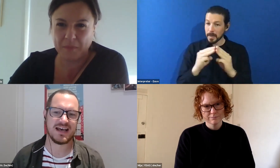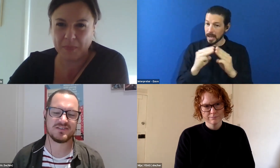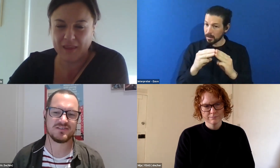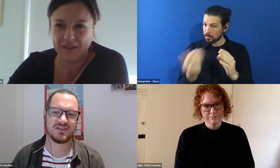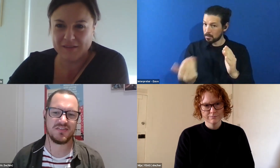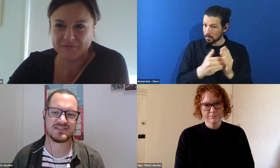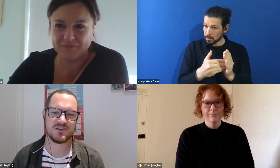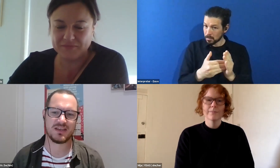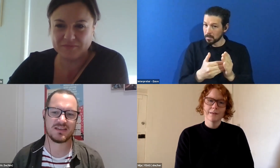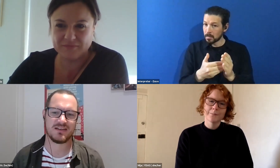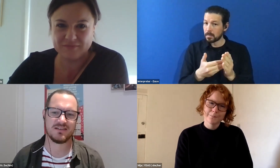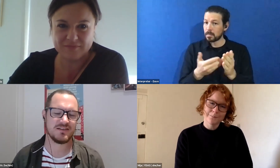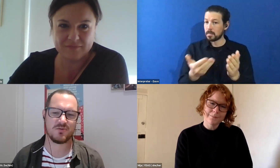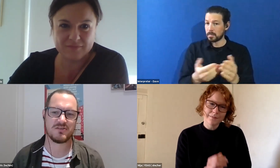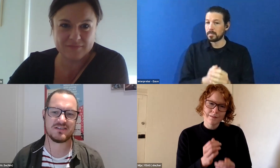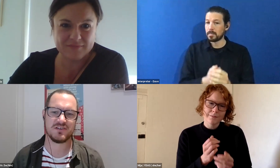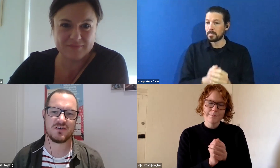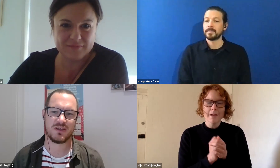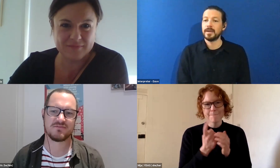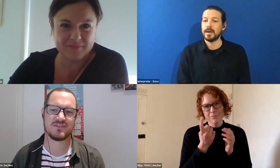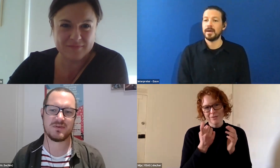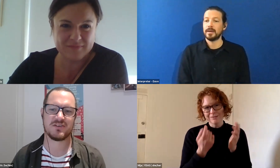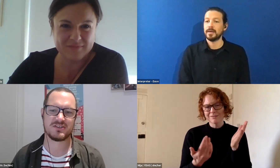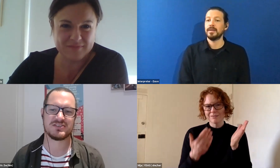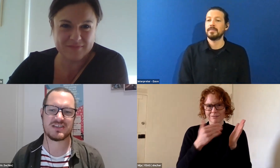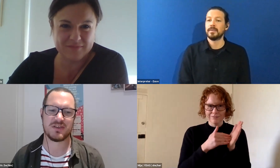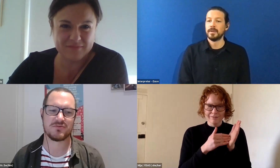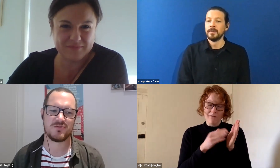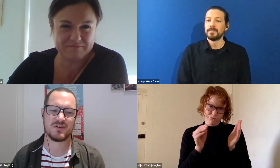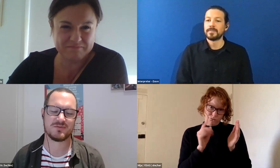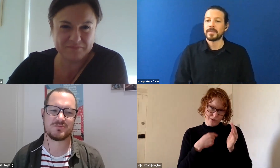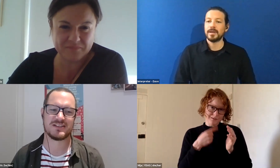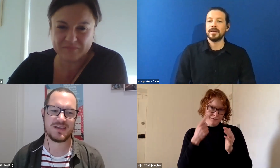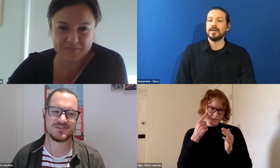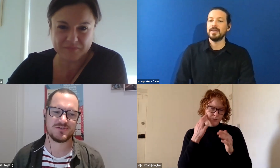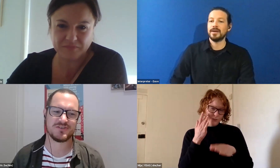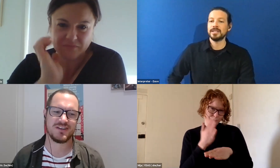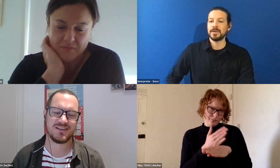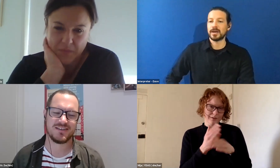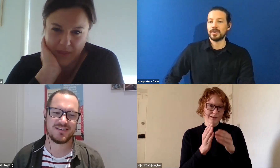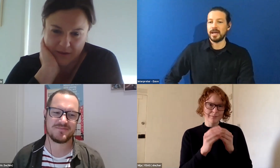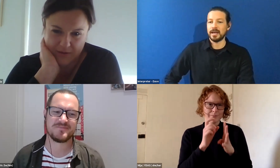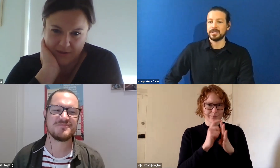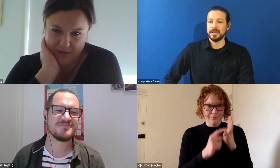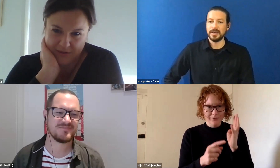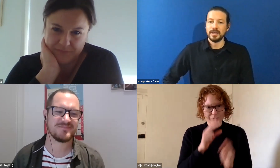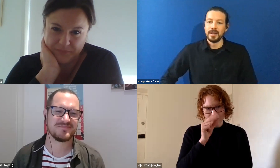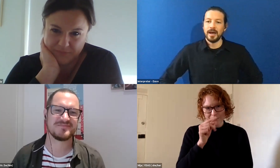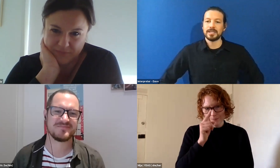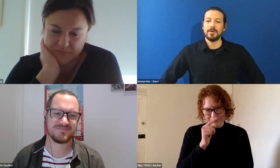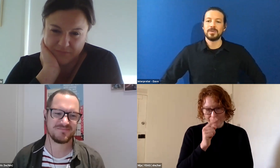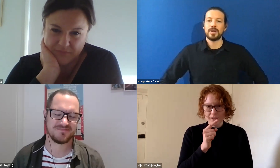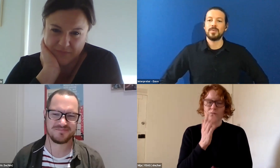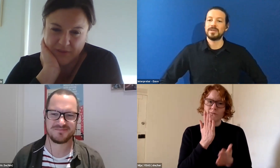wanted to add on this topic? And no worries if not, we have got some other questions coming through, but just wanted to make sure. Yeah, there is something I could add